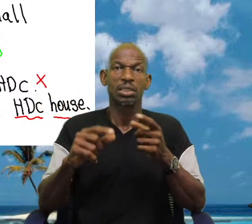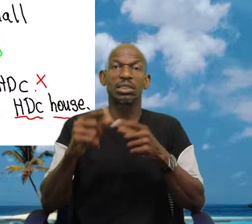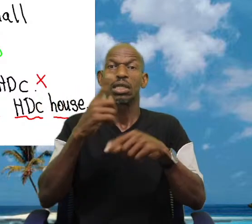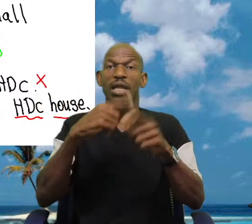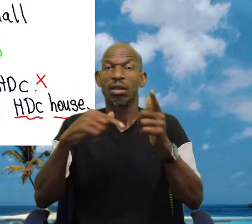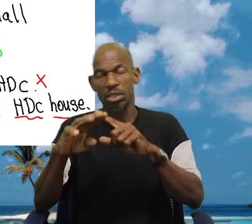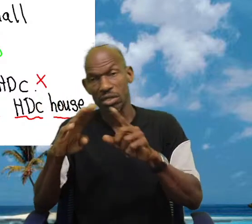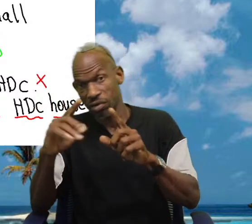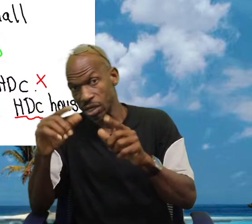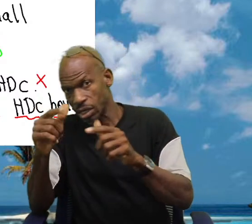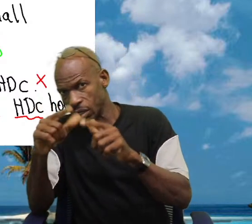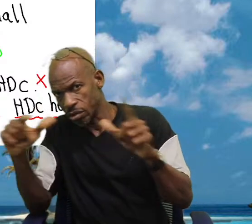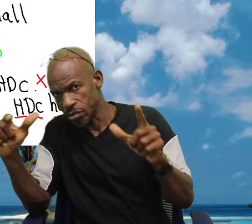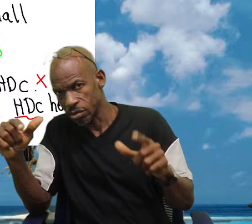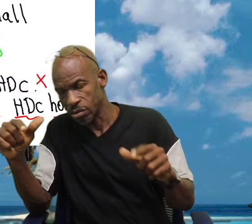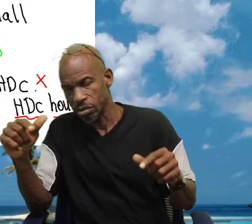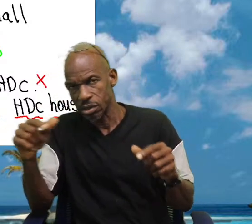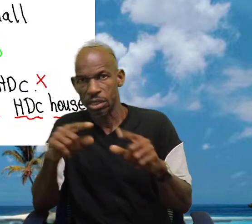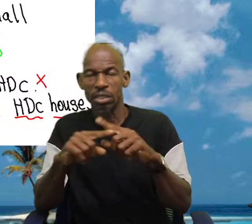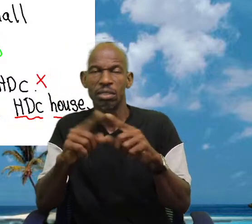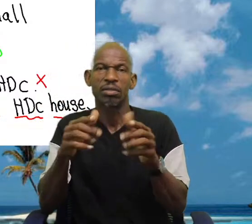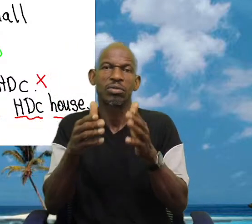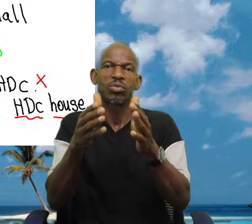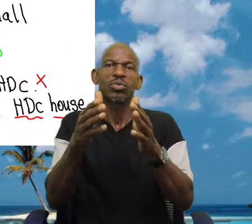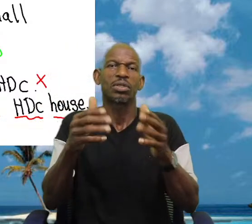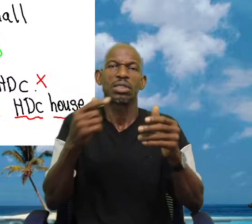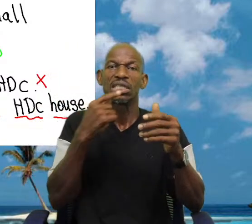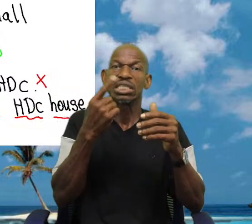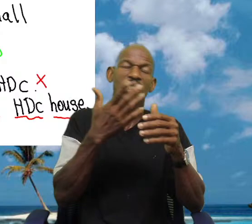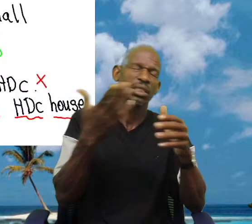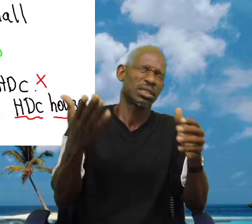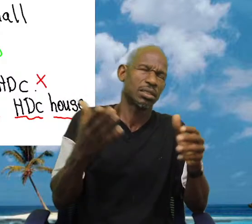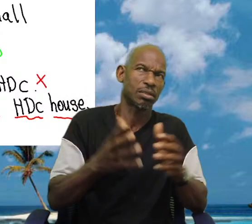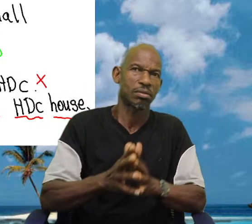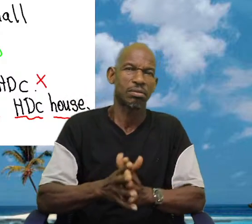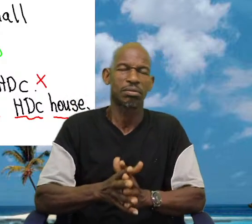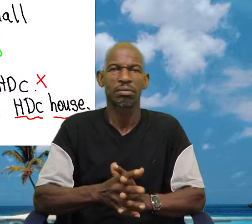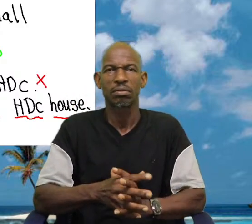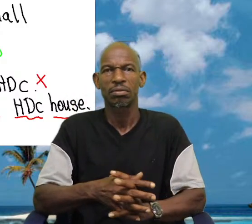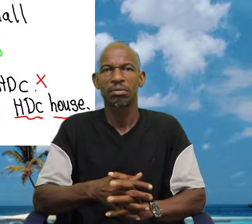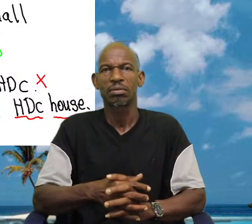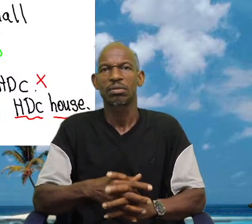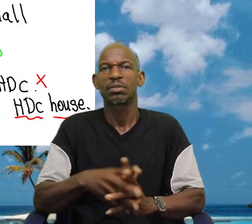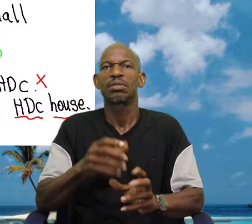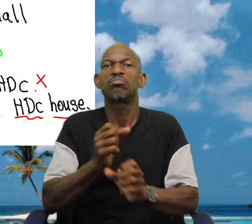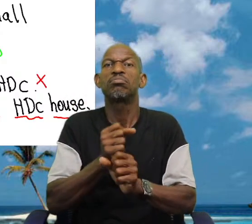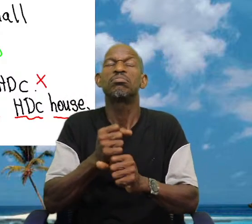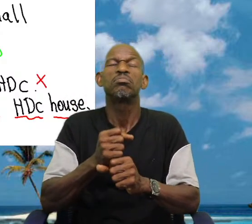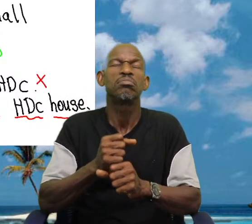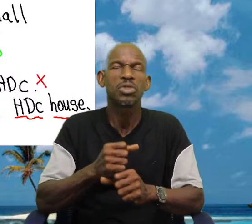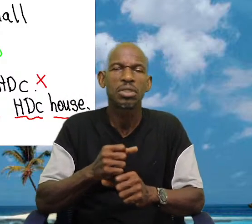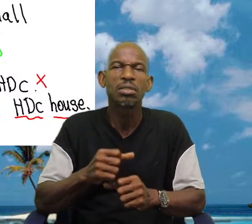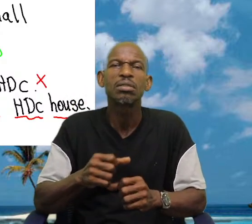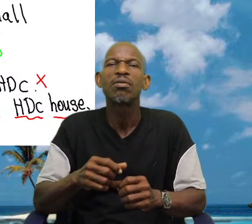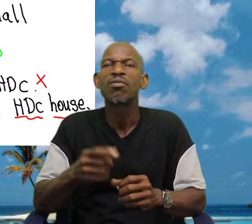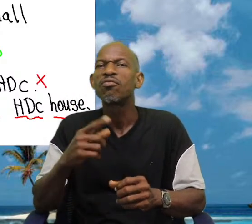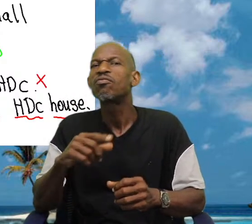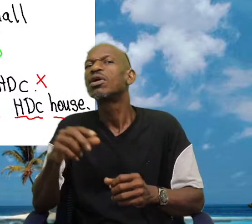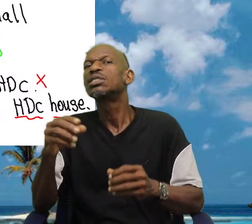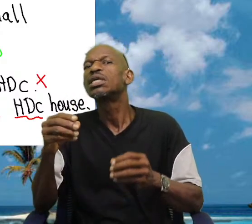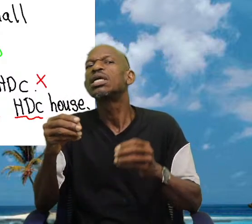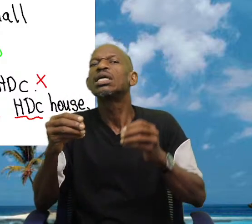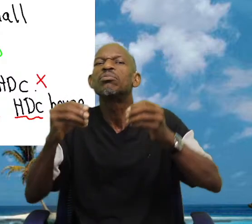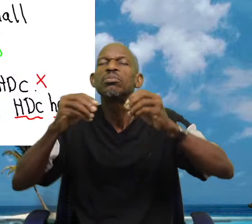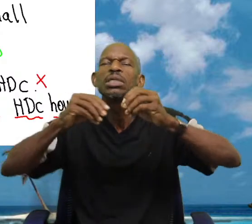is a different language. It's a different way you're going to say things and do things to make meaning. So that is why you have